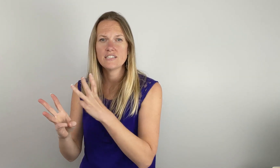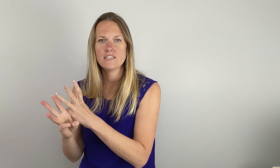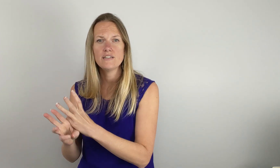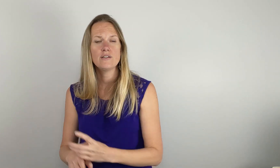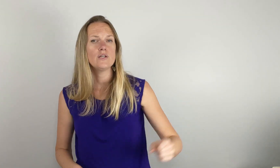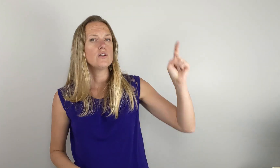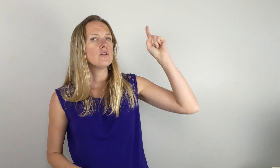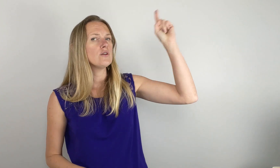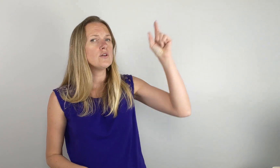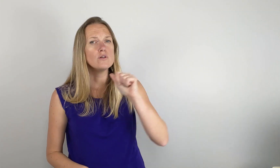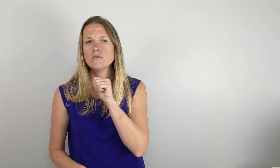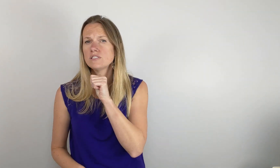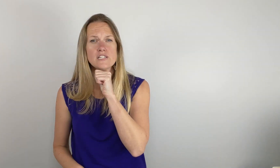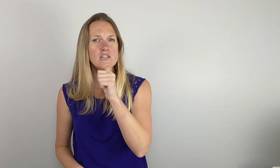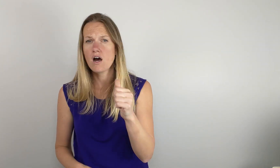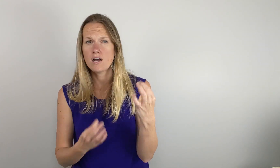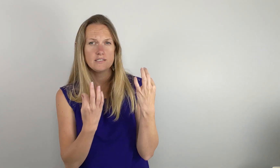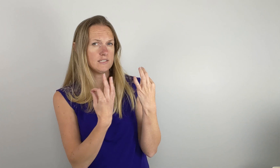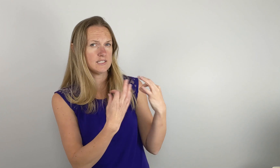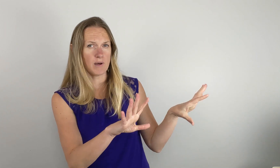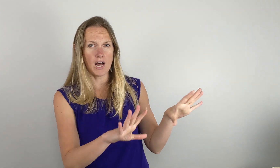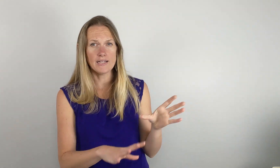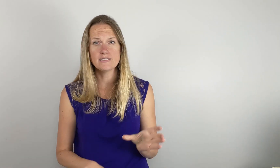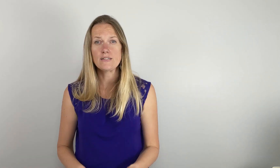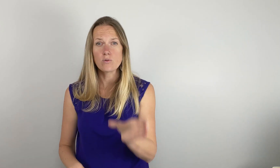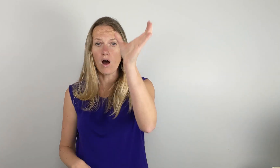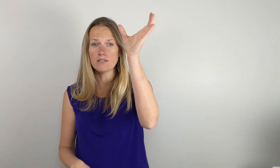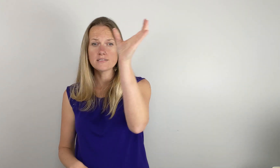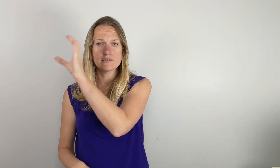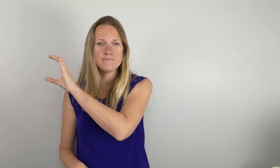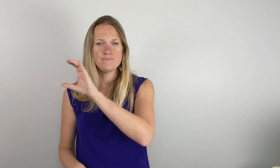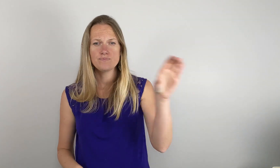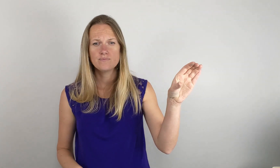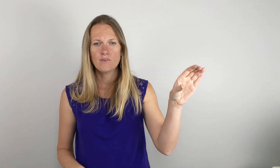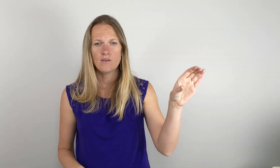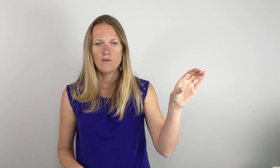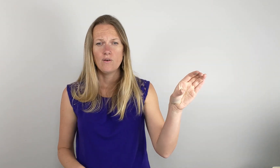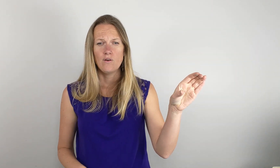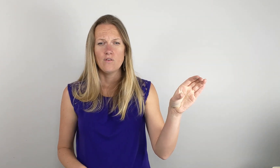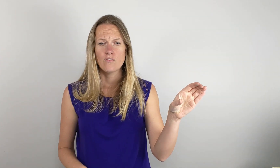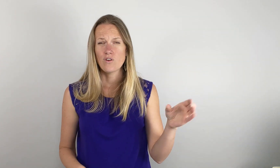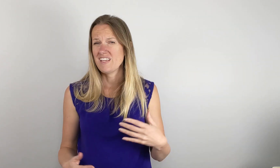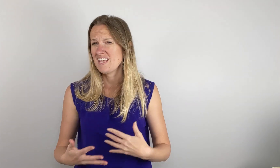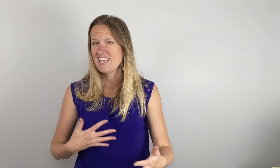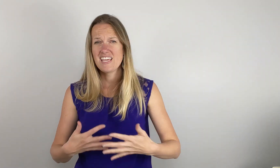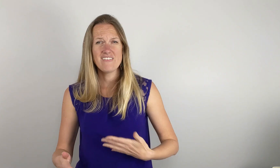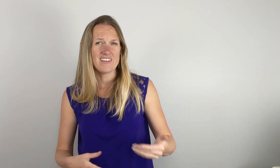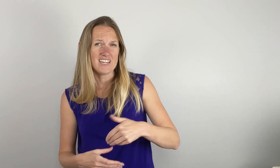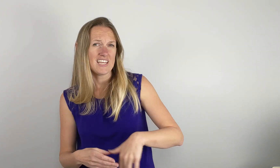creation, you did not despise the cross. For even